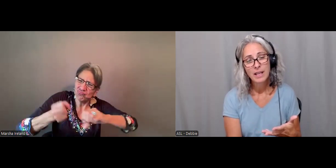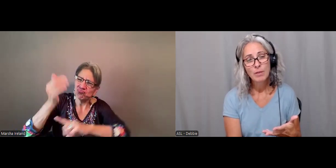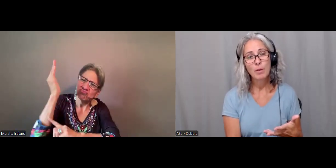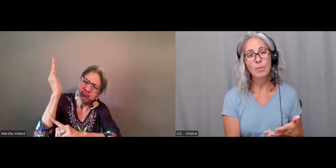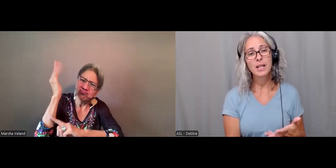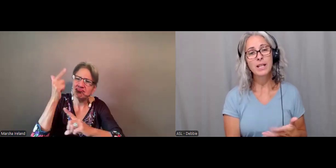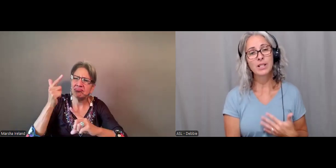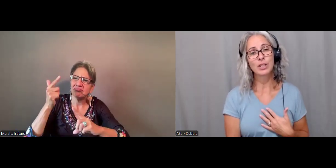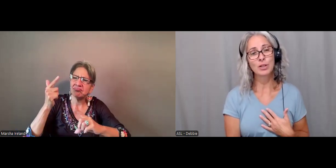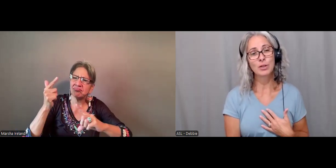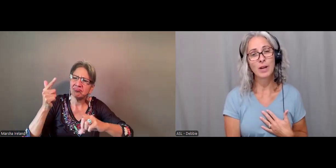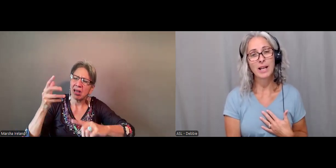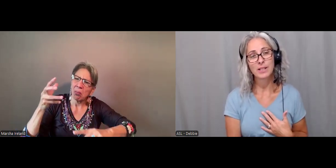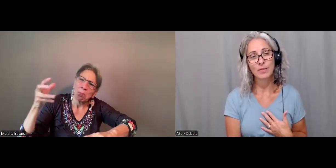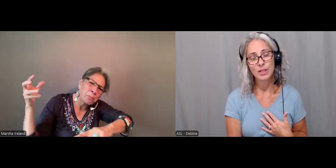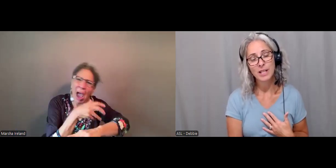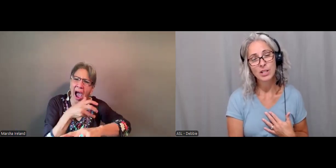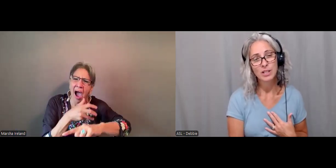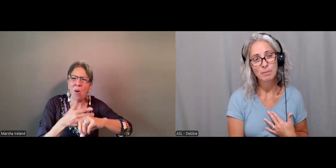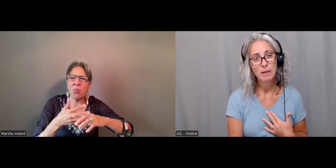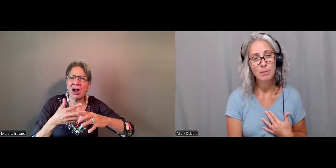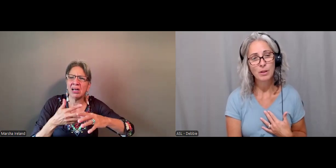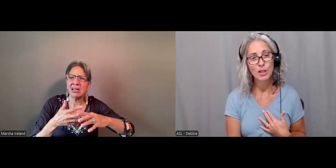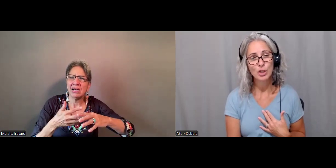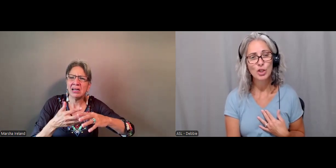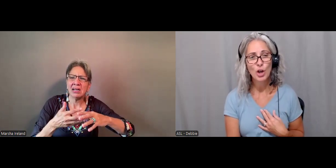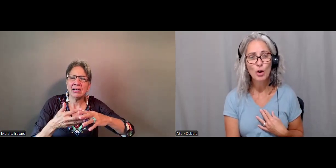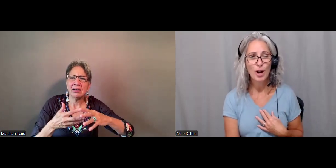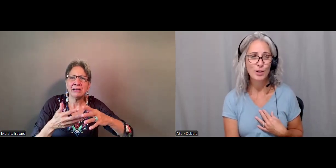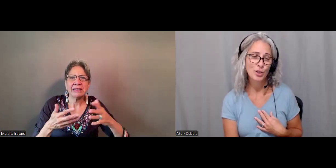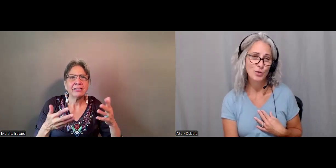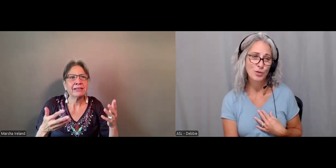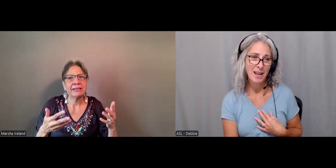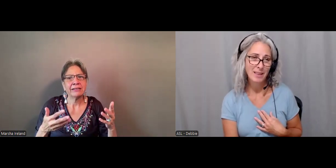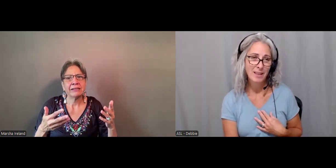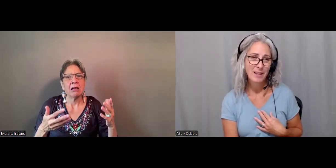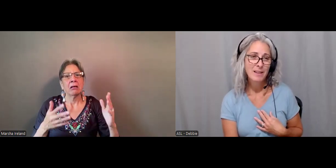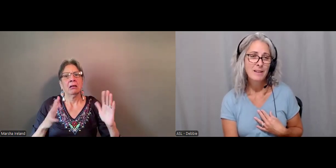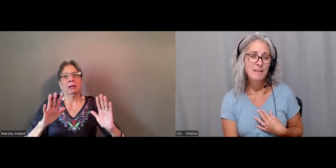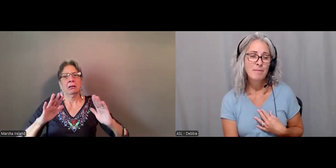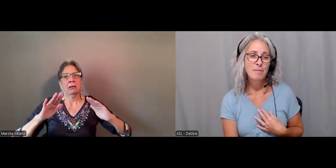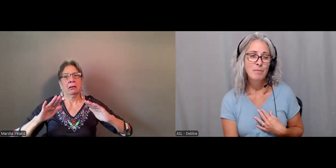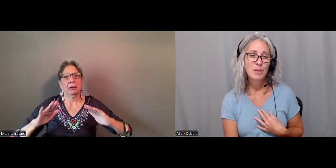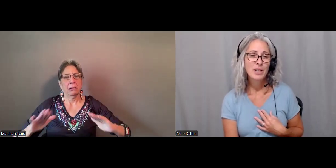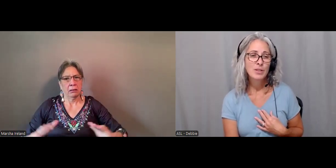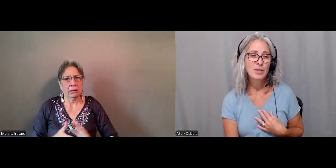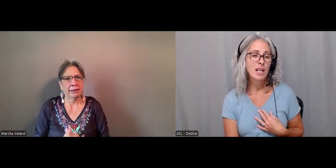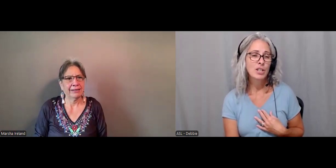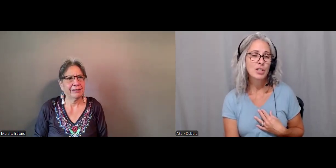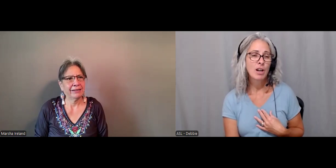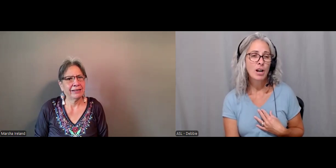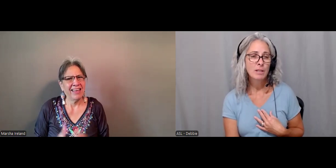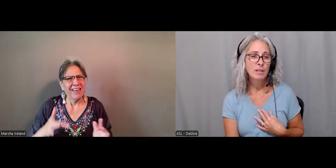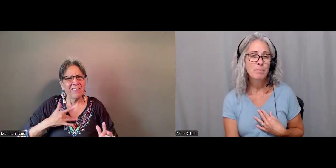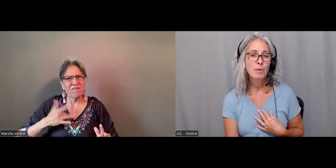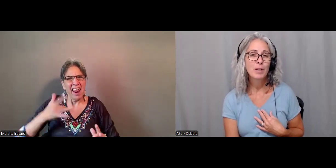I think what we need to do as First Nations people is show our strength. We don't need to engage